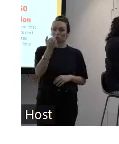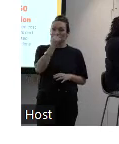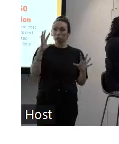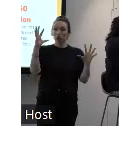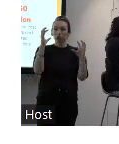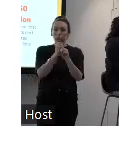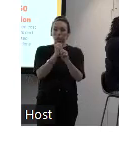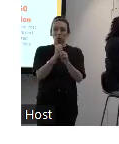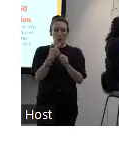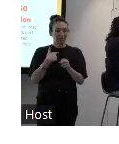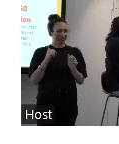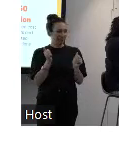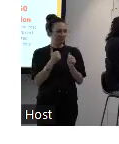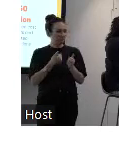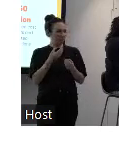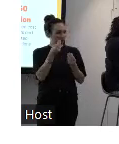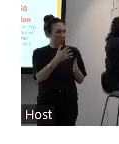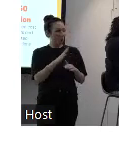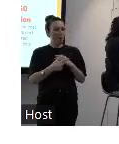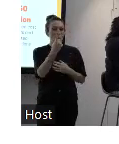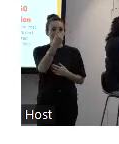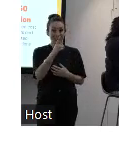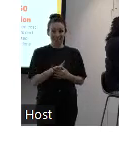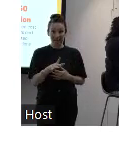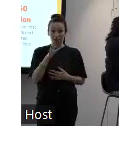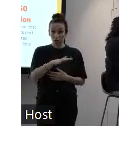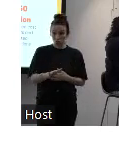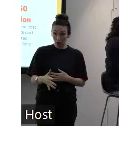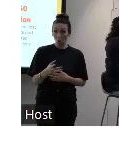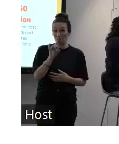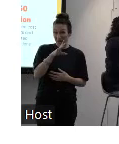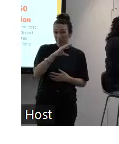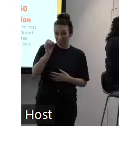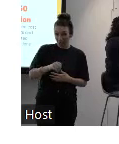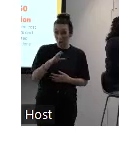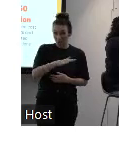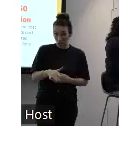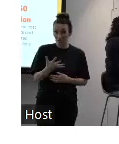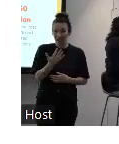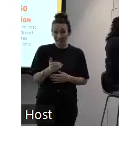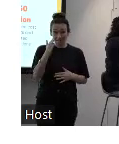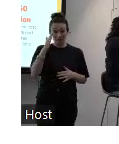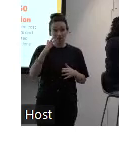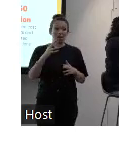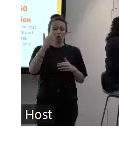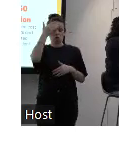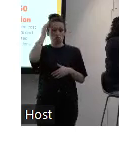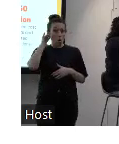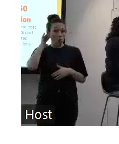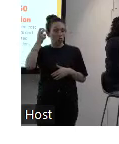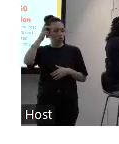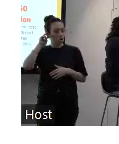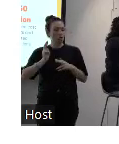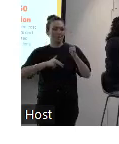children has a neurodevelopmental condition, so 10% of all children. And up to 85% of children can have more than one condition, and this